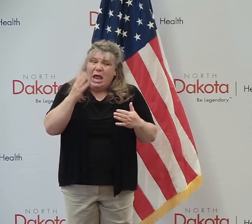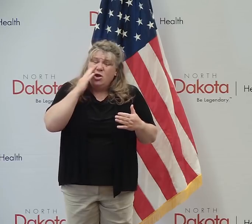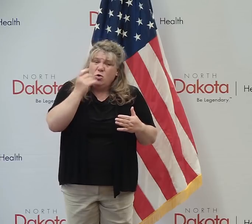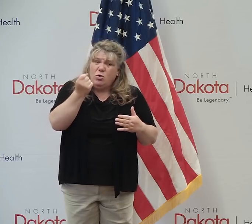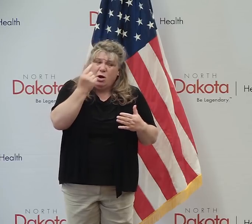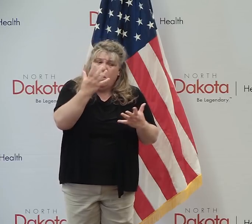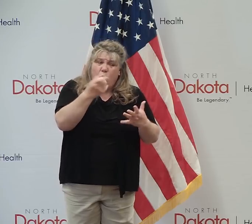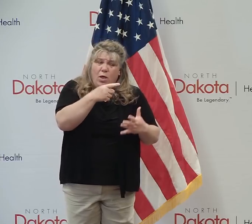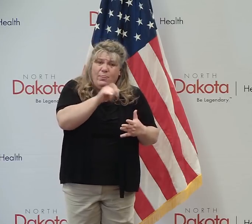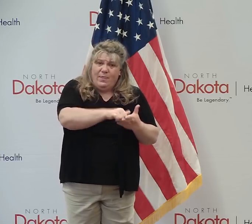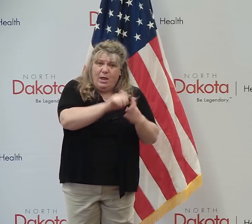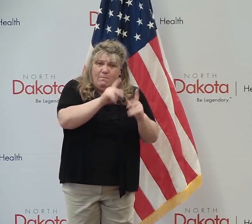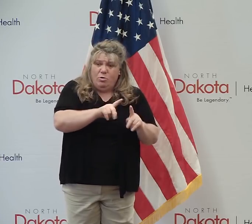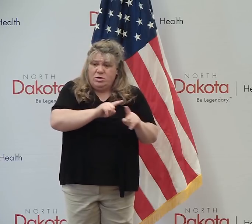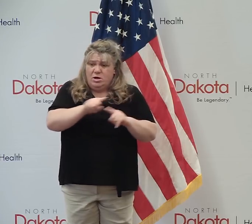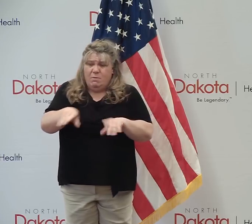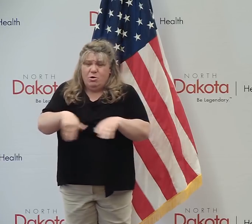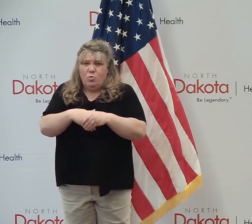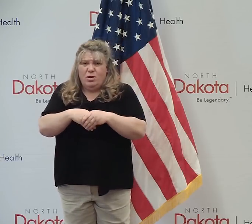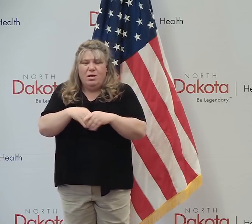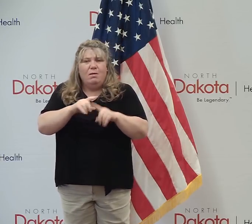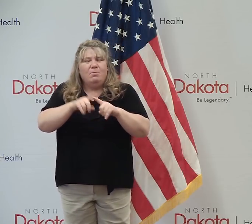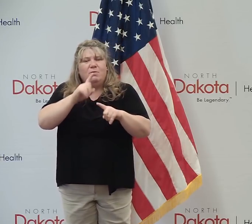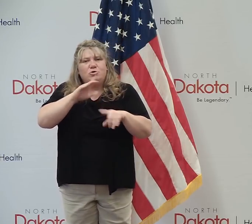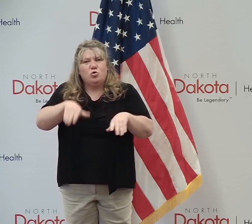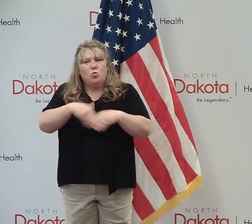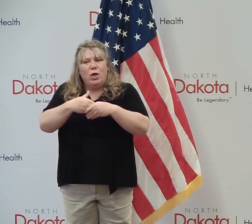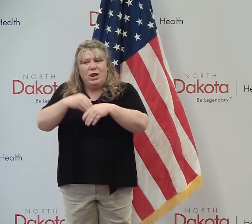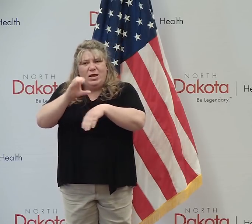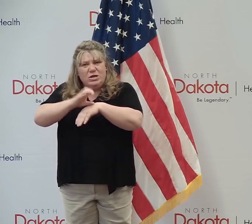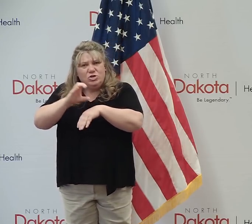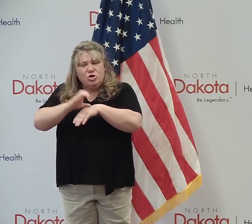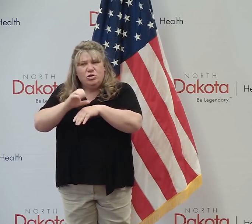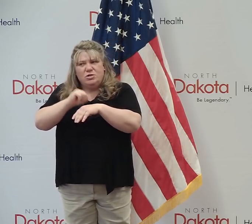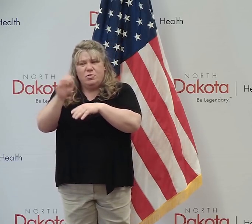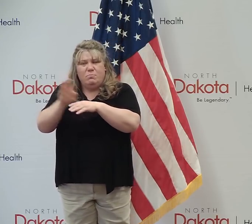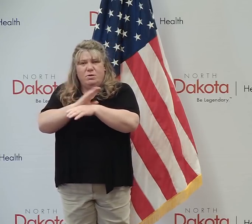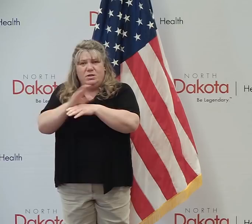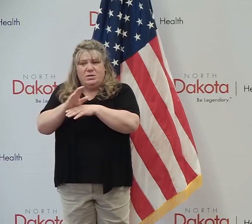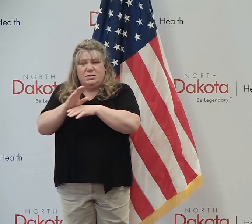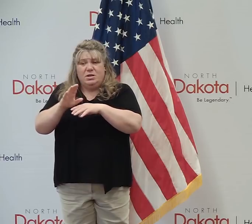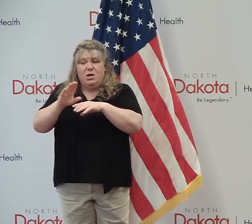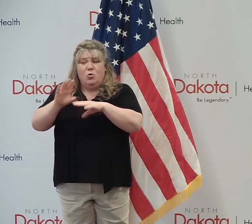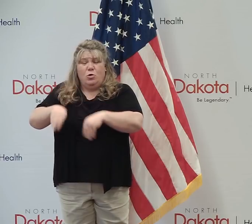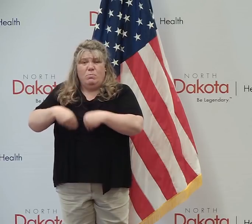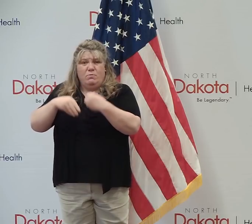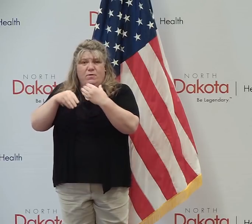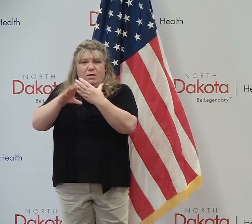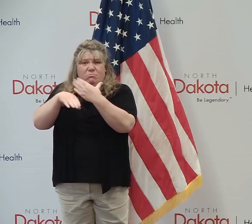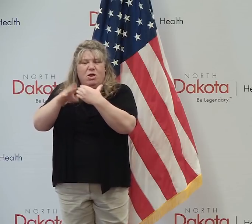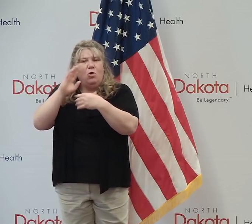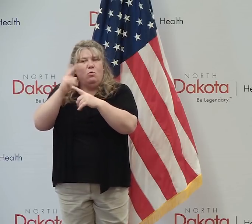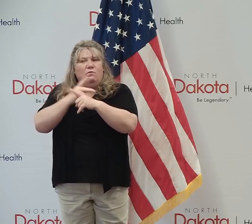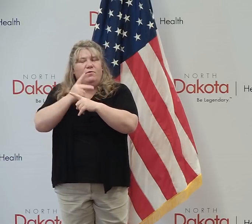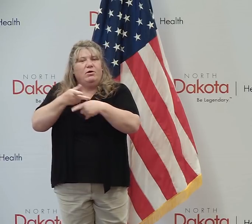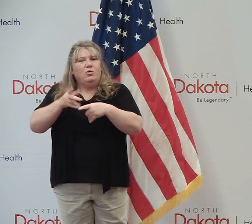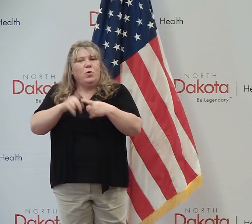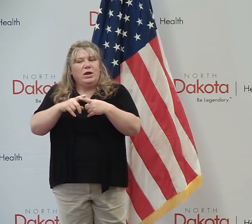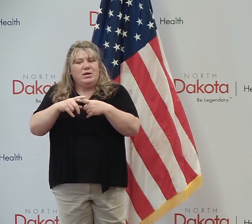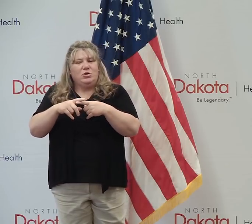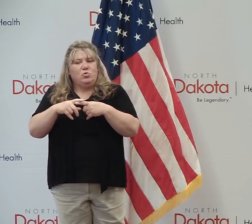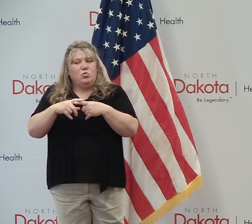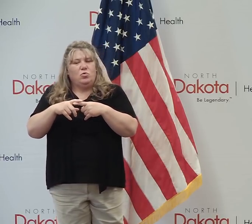have them there, I'm sure that wedding venues and churches and others, as they went to online services, are going to figure out a way to